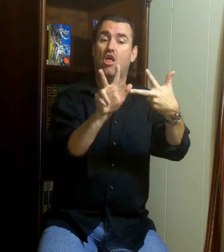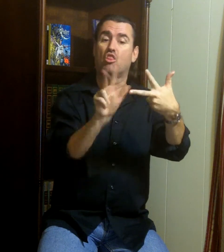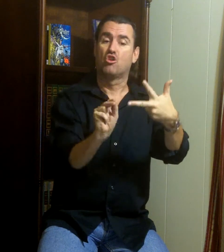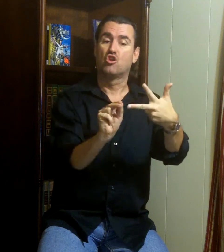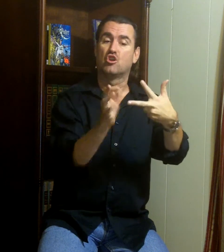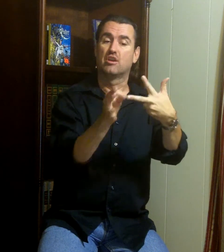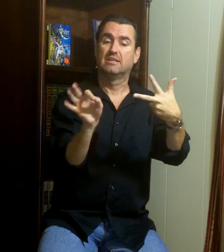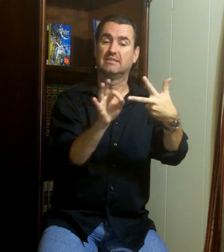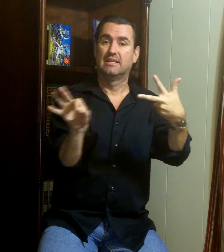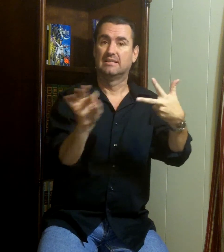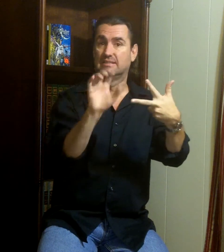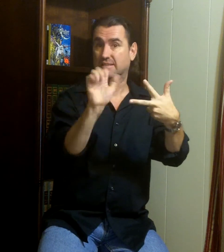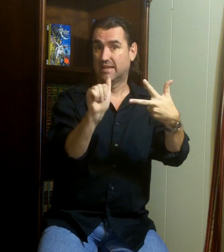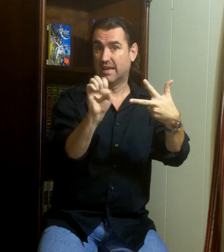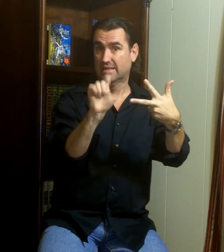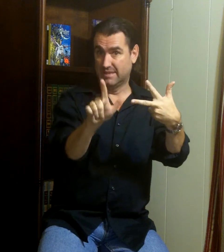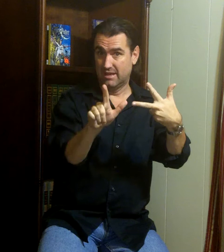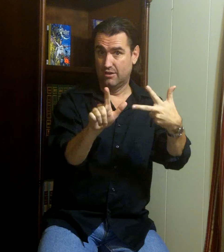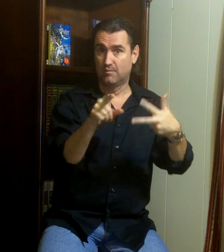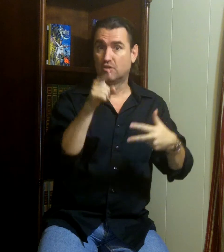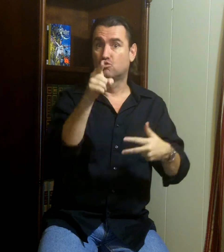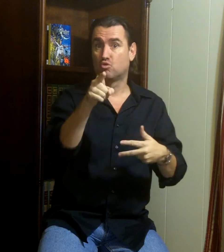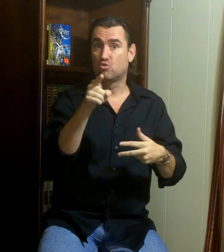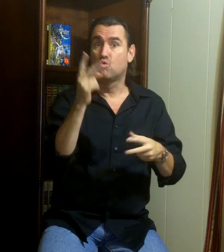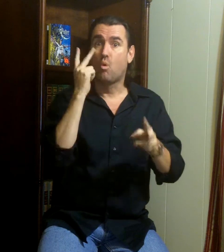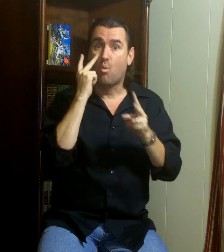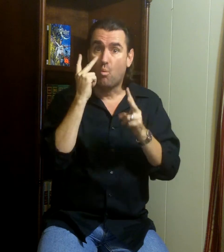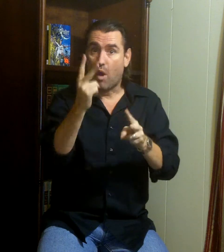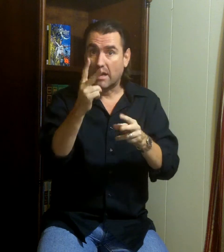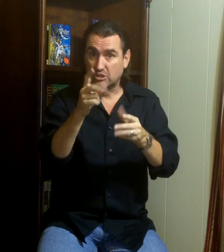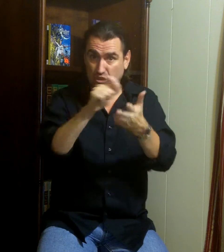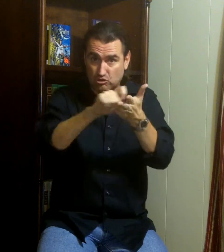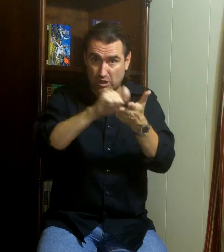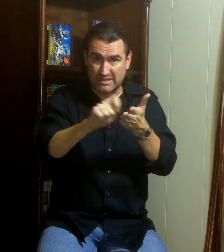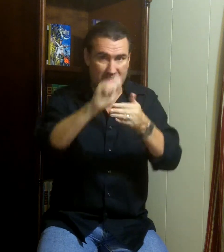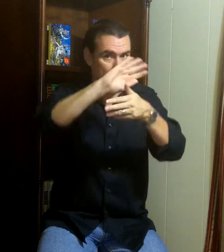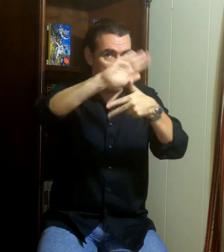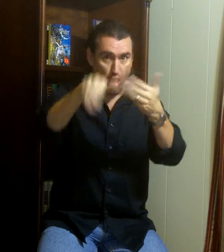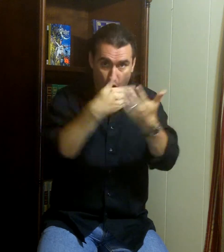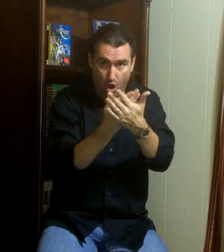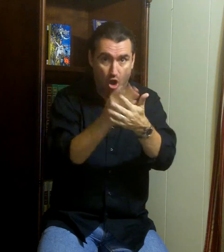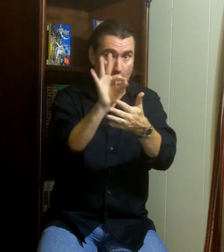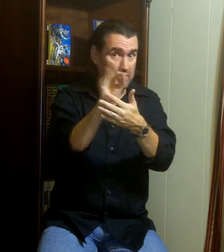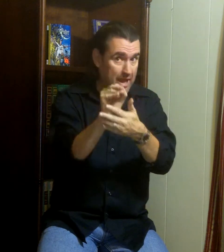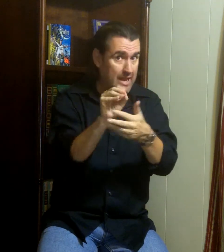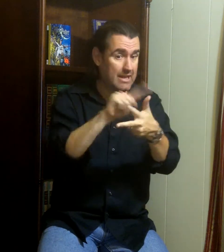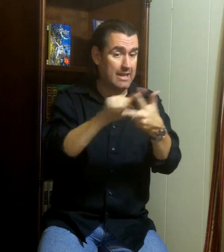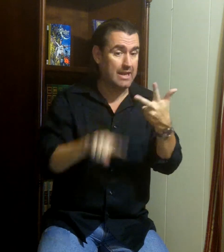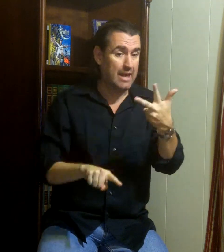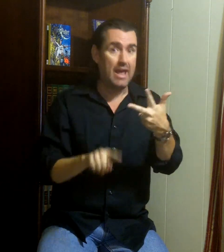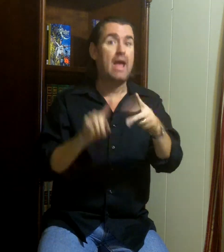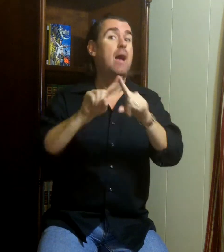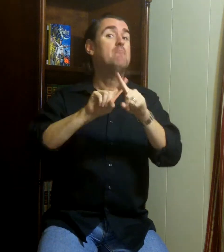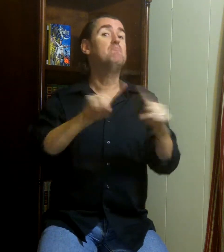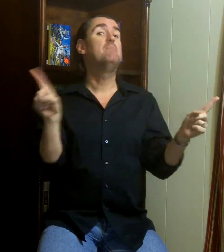all. But something that's really interesting is you don't have to pass the majority of all the